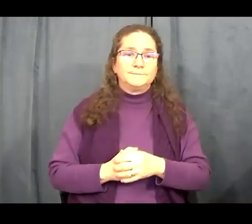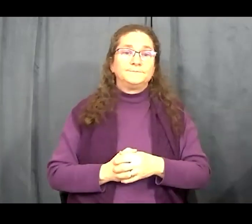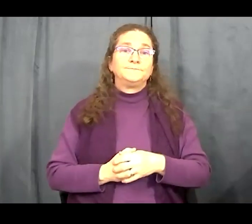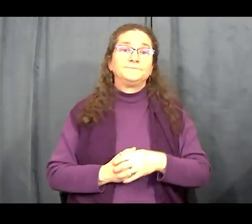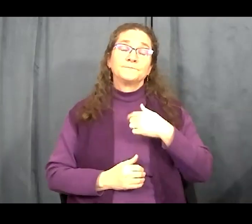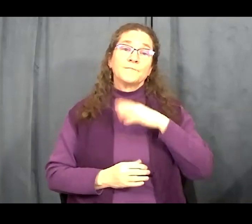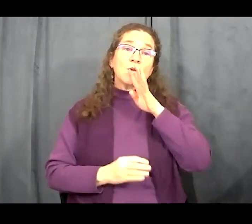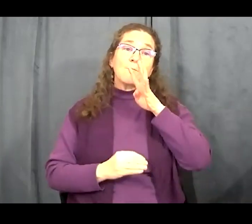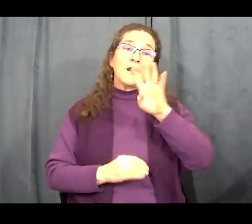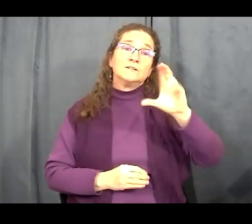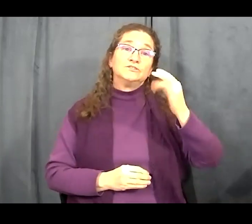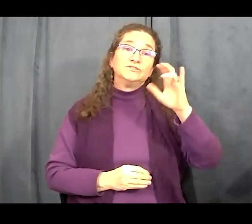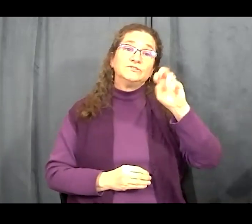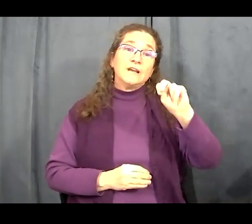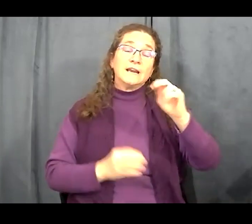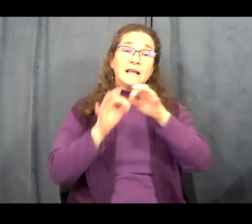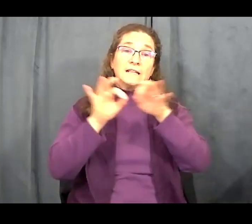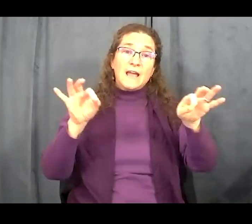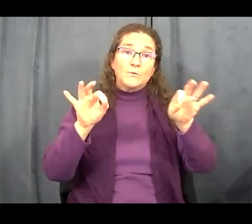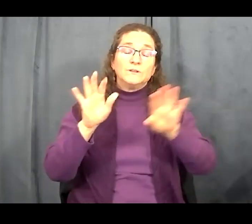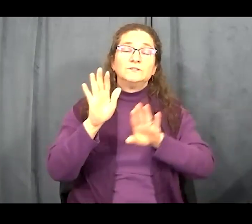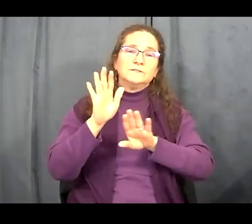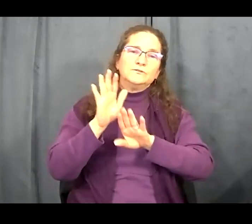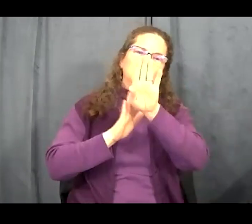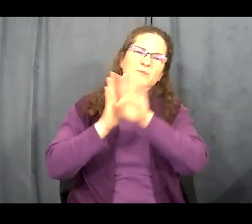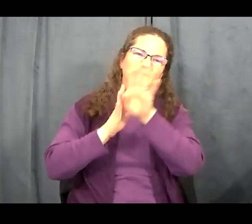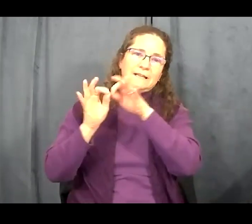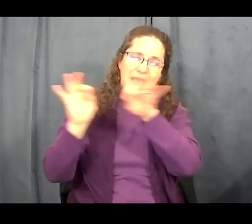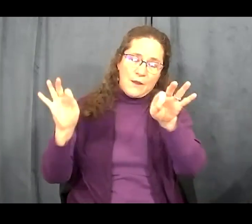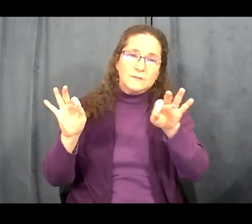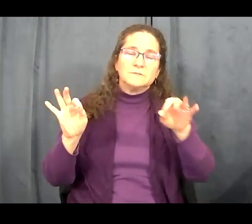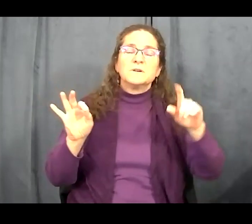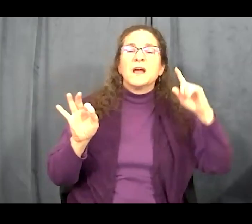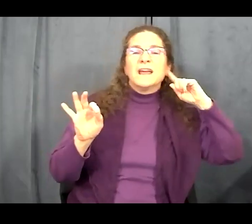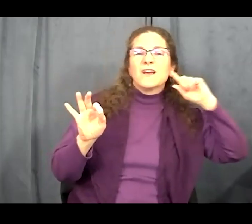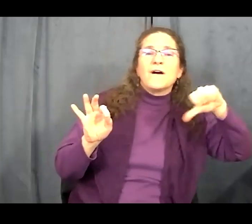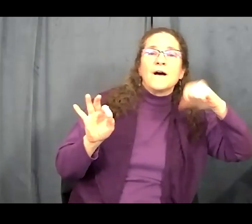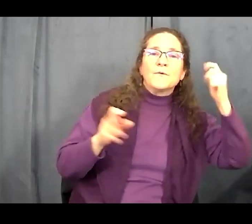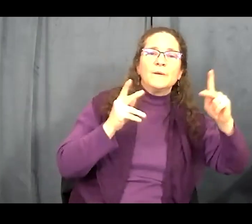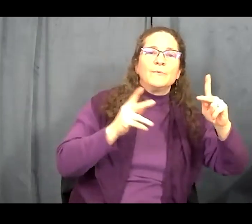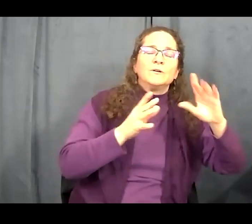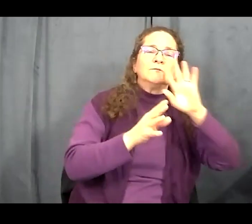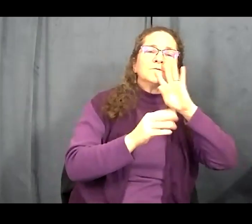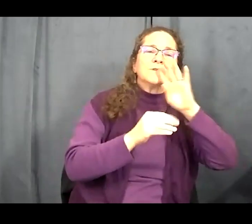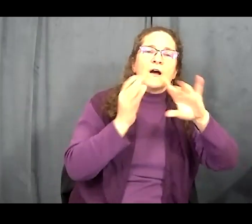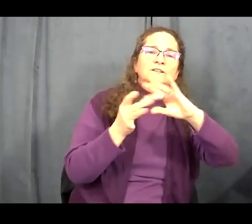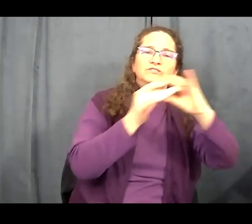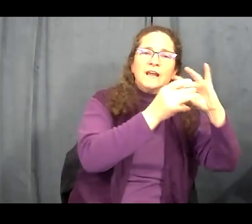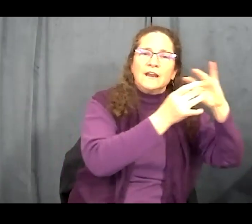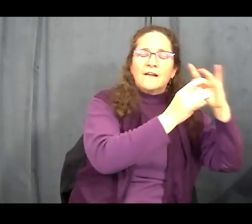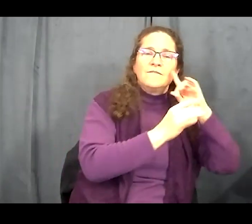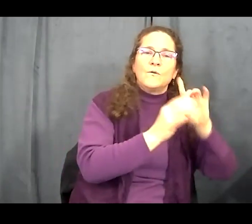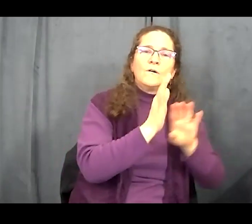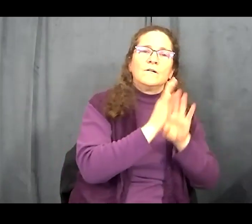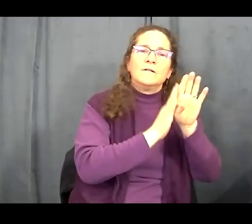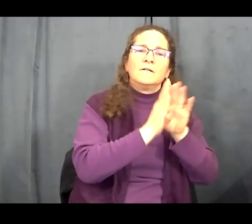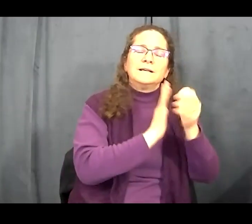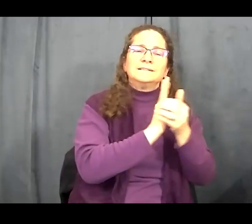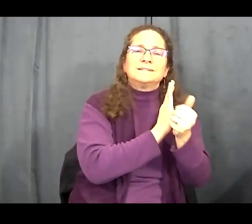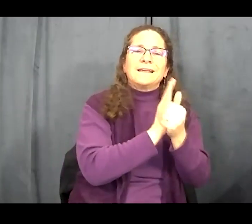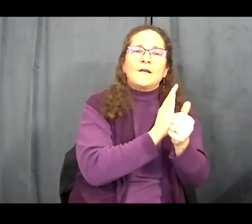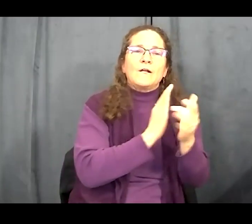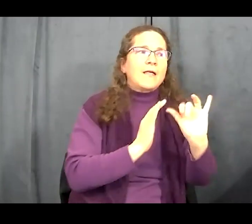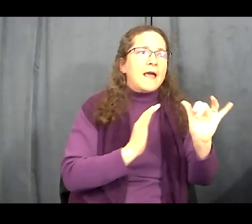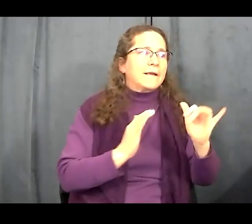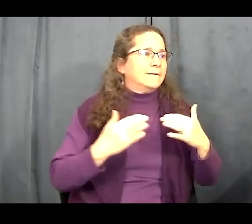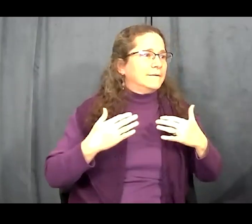talking about chaining to build a skill such as tying your shoelace. If you have experience working with an occupational therapist, they may be doing backward